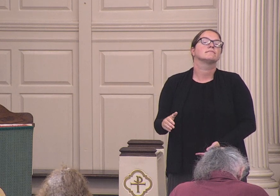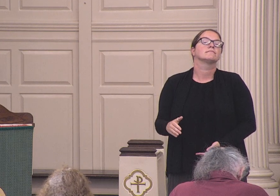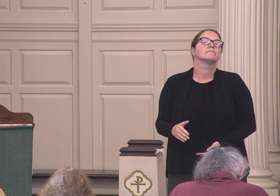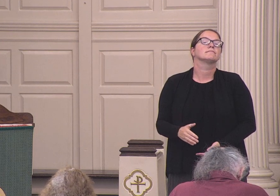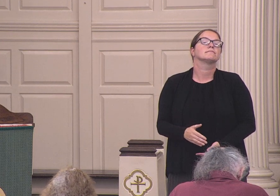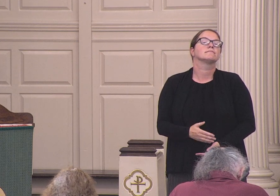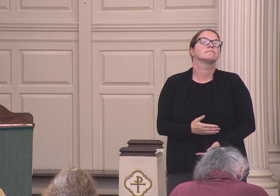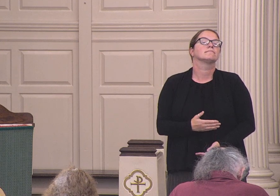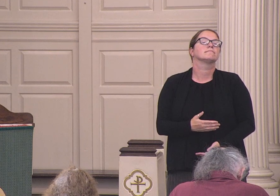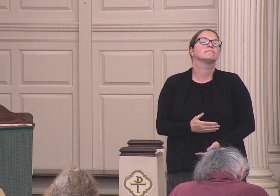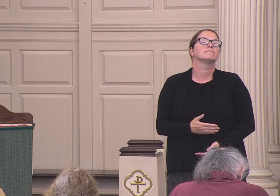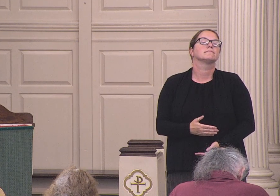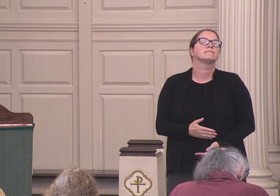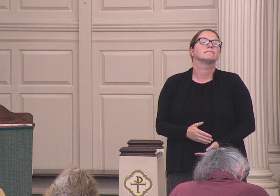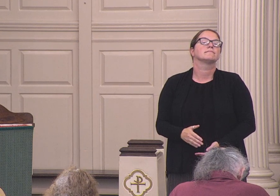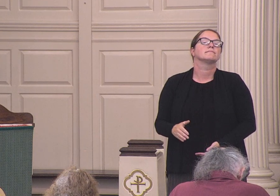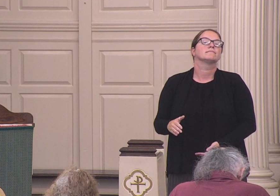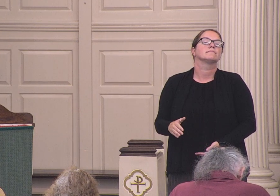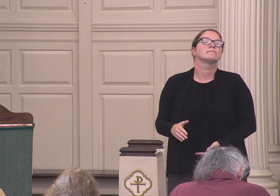tuum